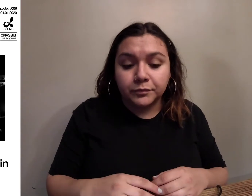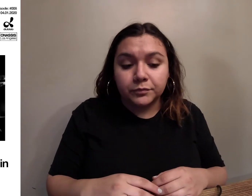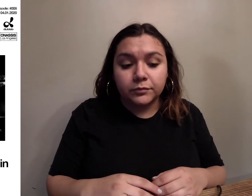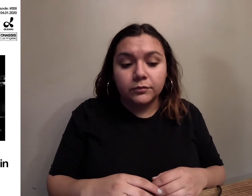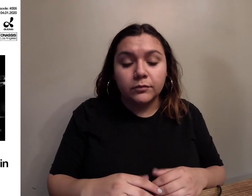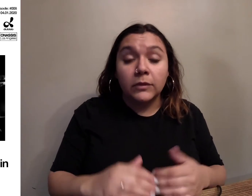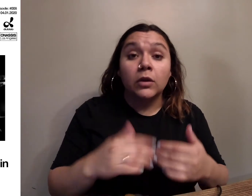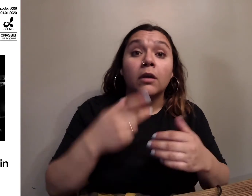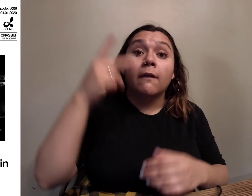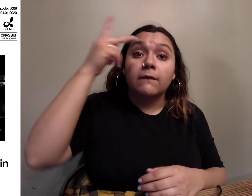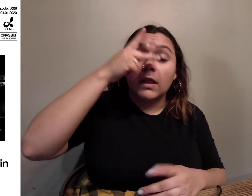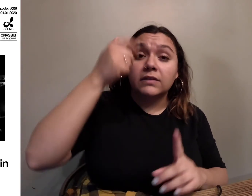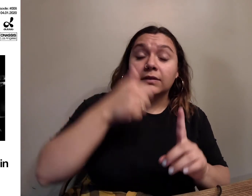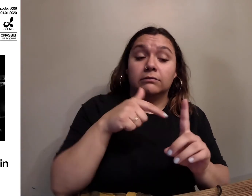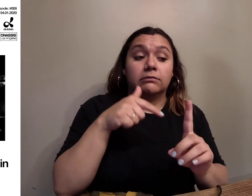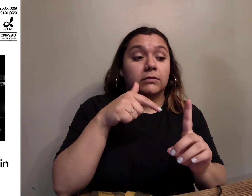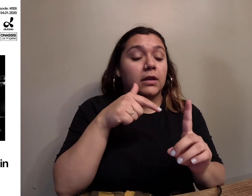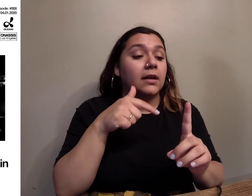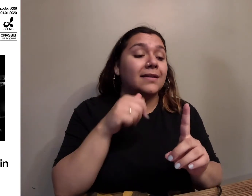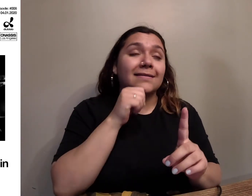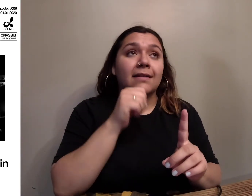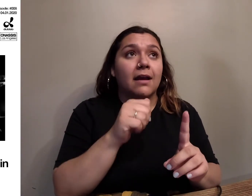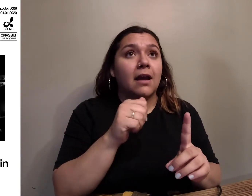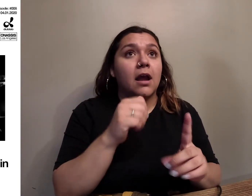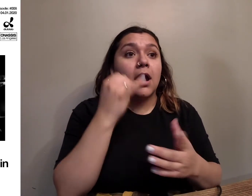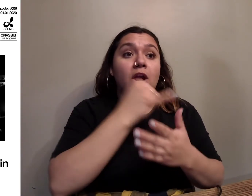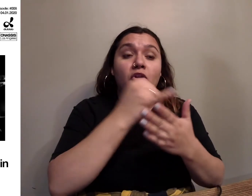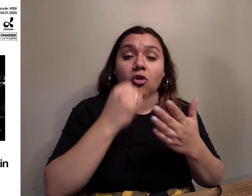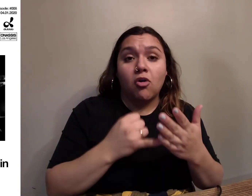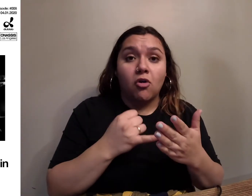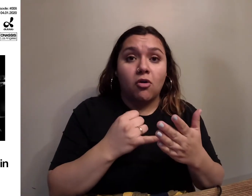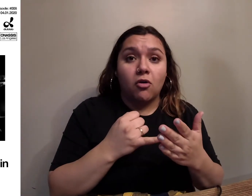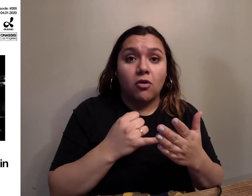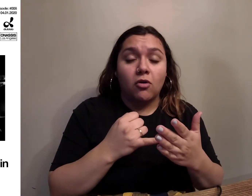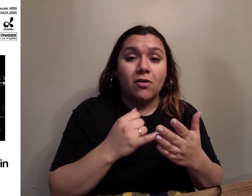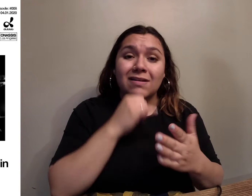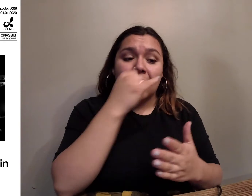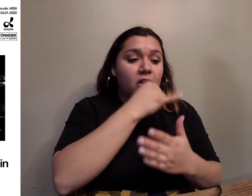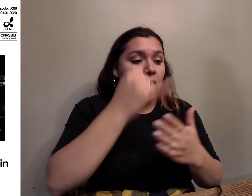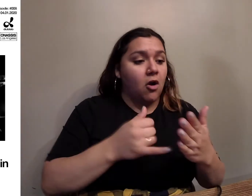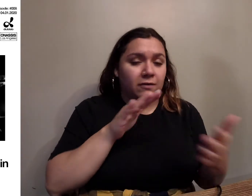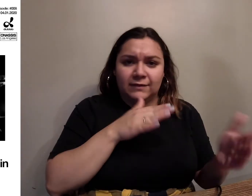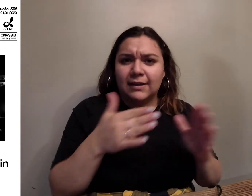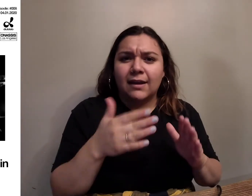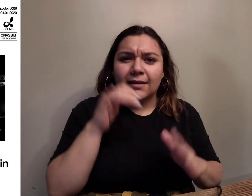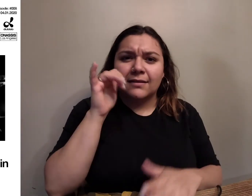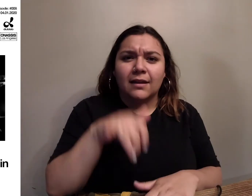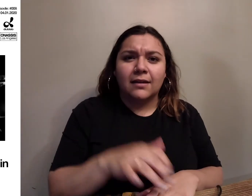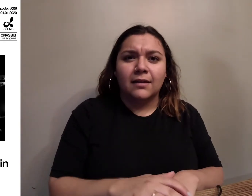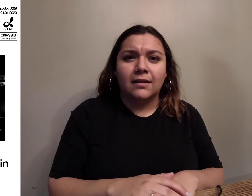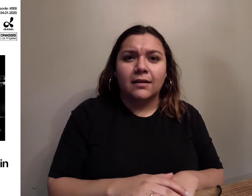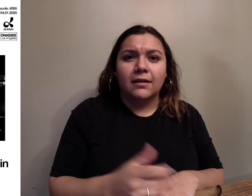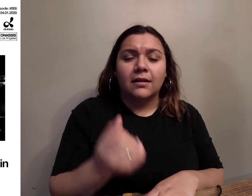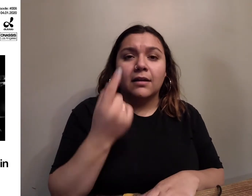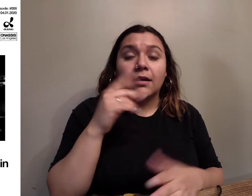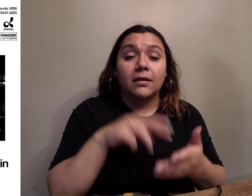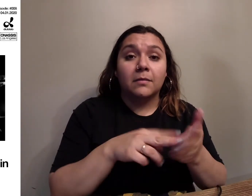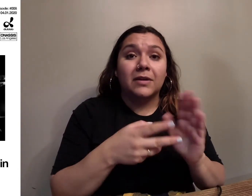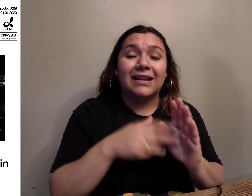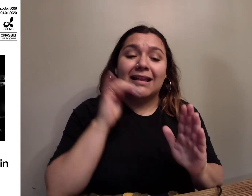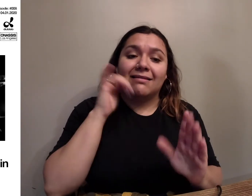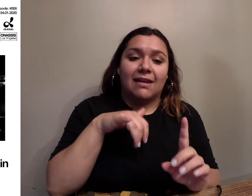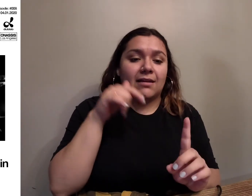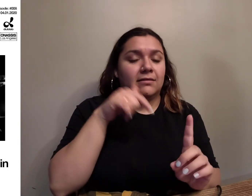that philosophy is something. Philosophy is an ars moriendi, an art of dying, and it's that tradition that I think